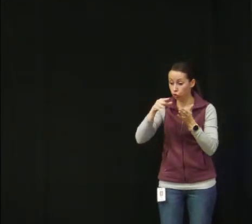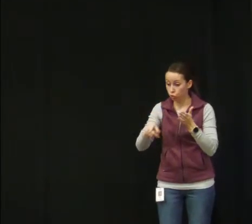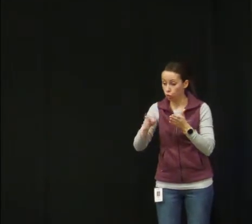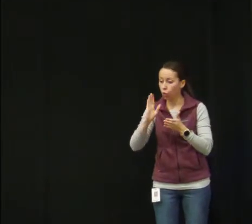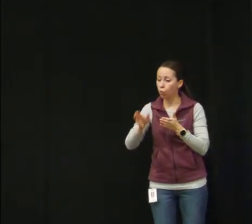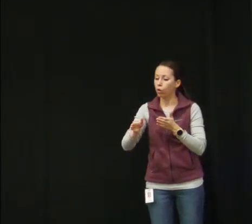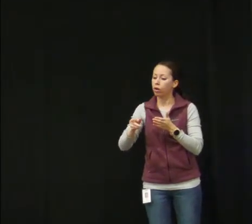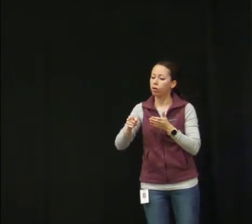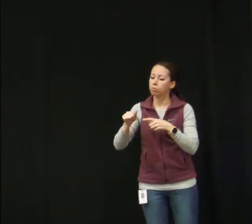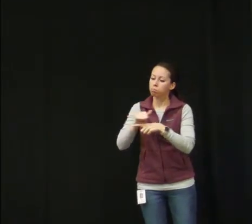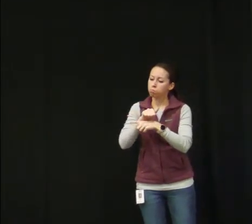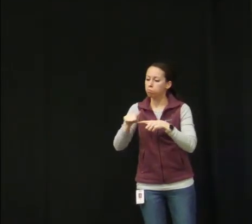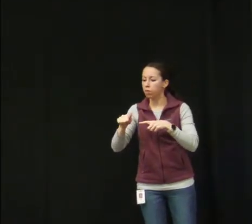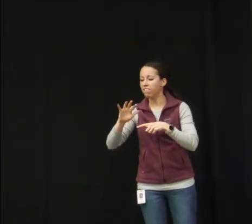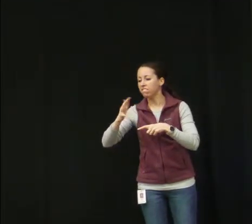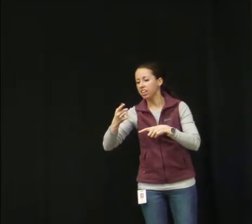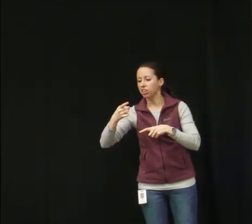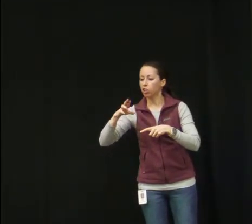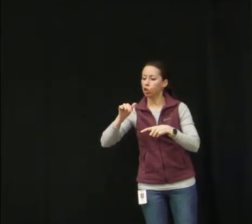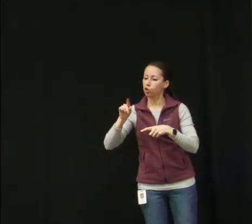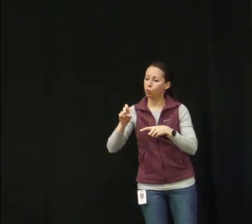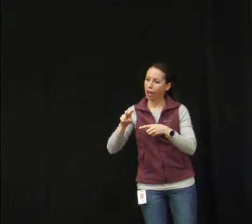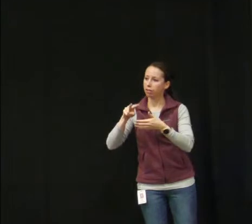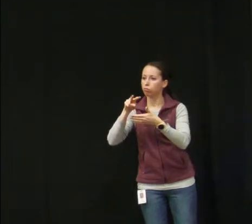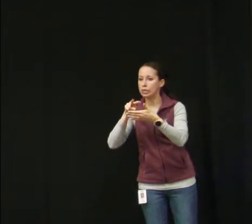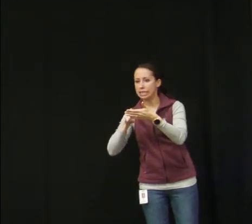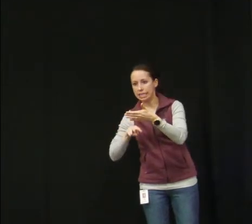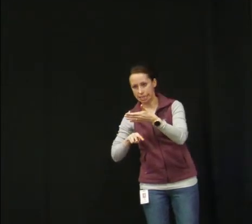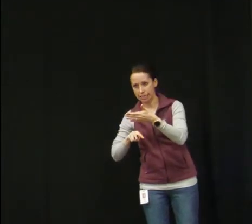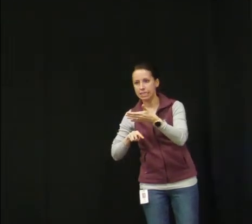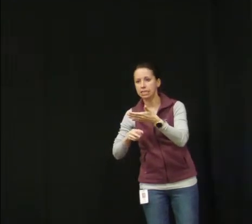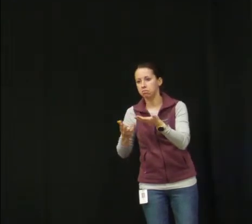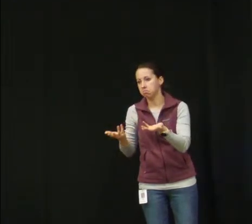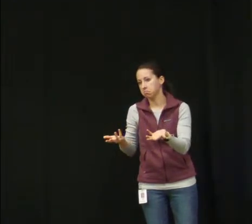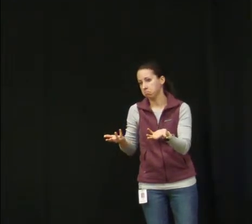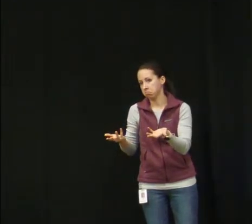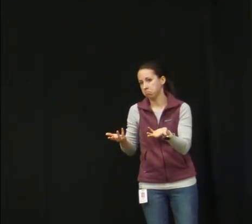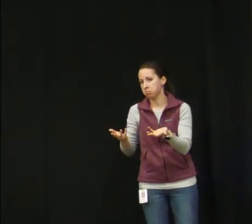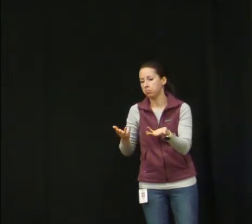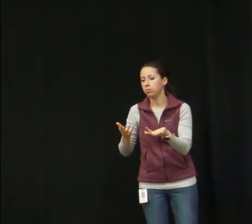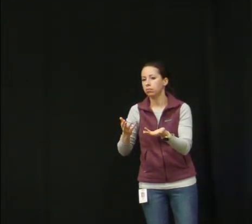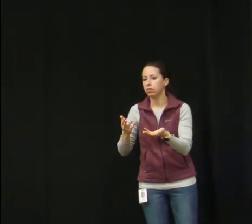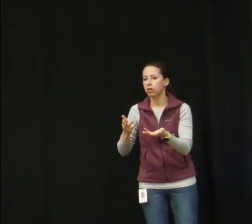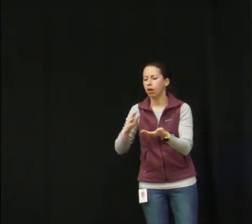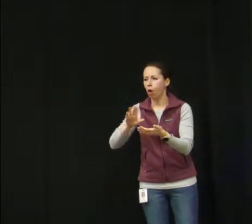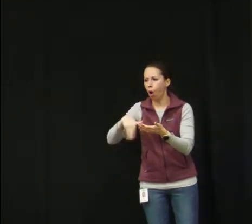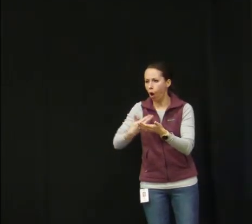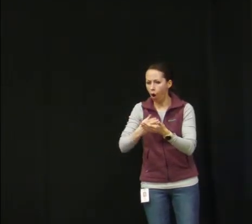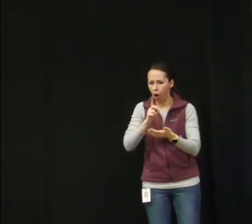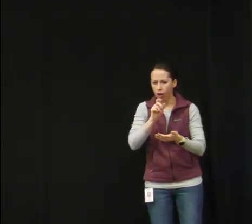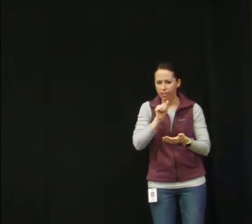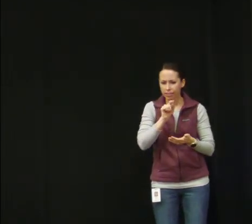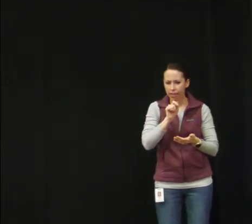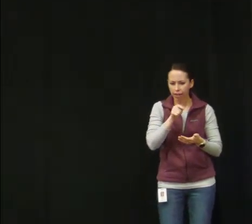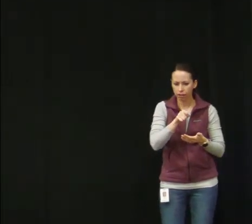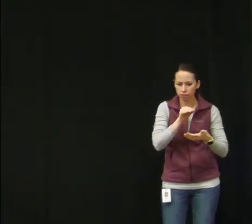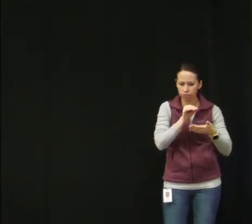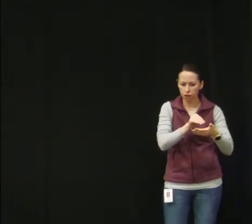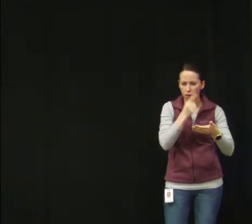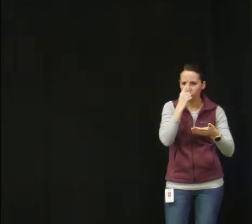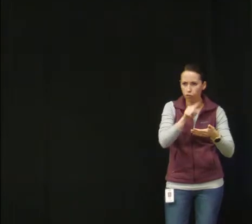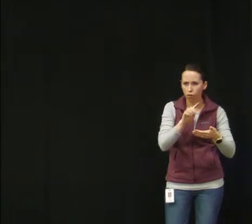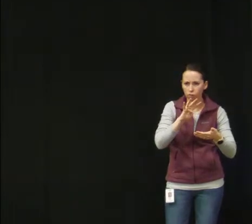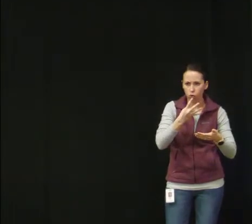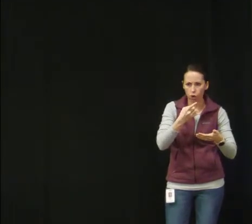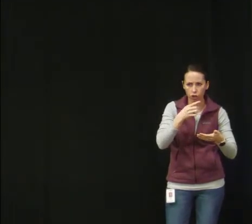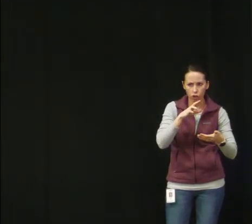going to be working on a 5th grade passage for reading, and all of our data is for a 4th grade passage, then we